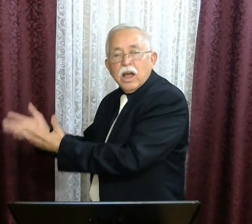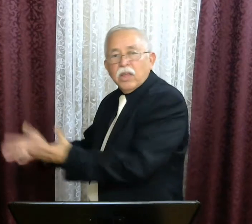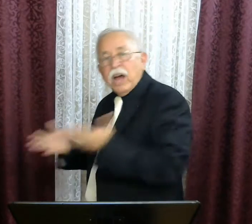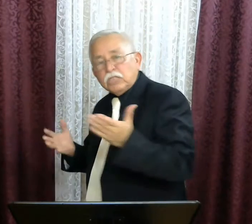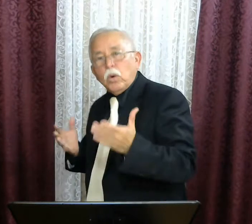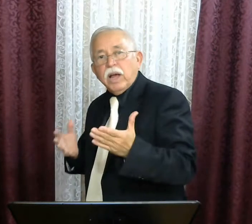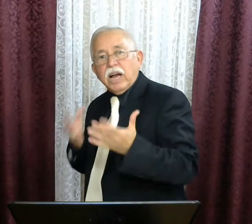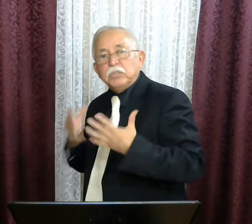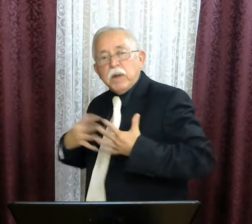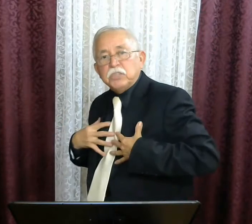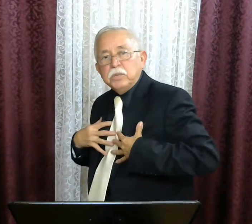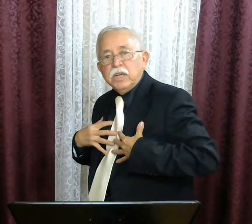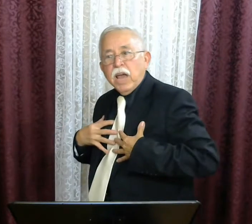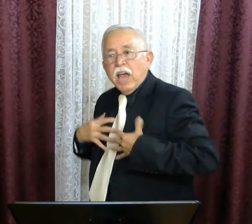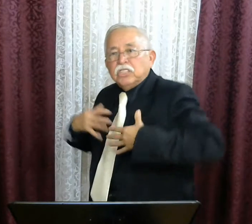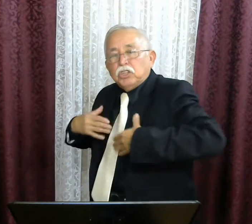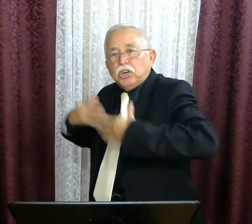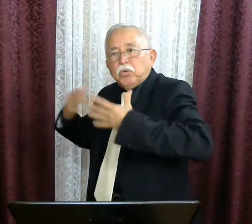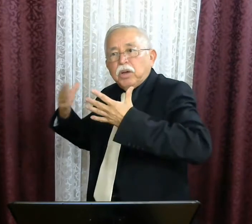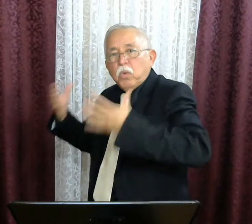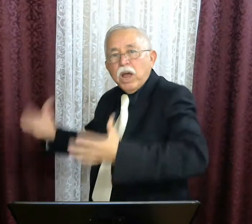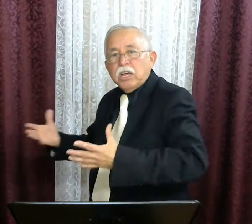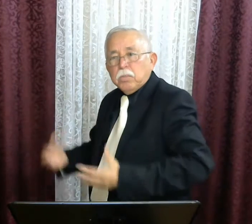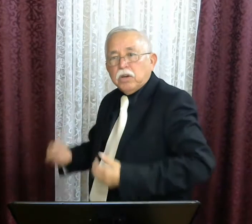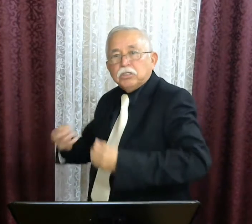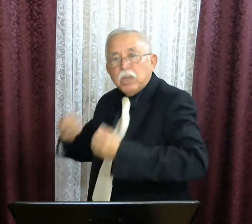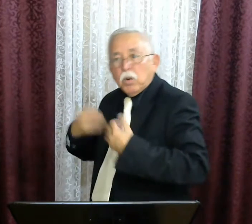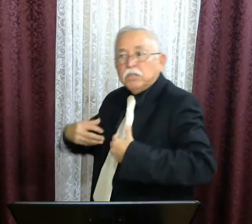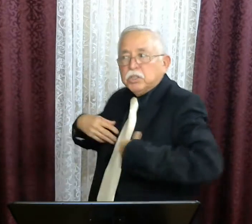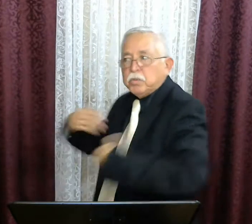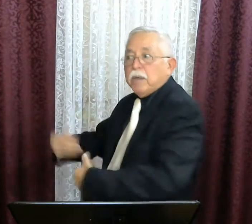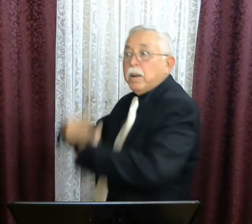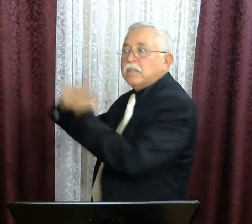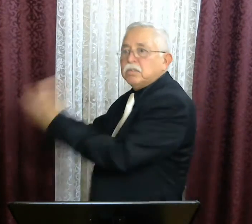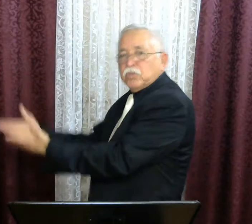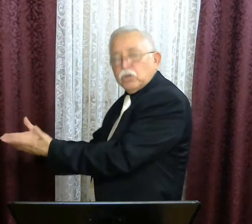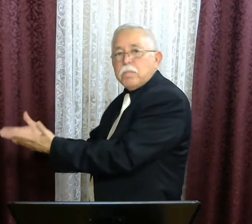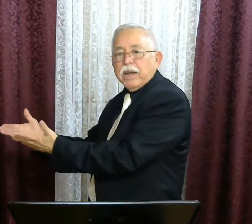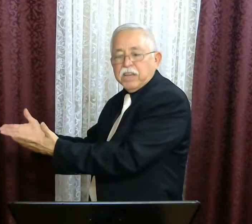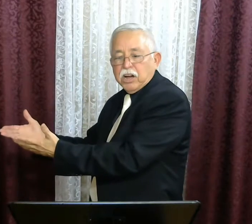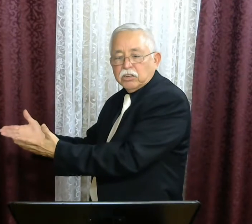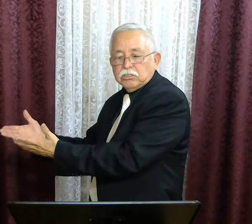That's why God blessed me in such a great way, because he wants me to be a blessing for somebody else.